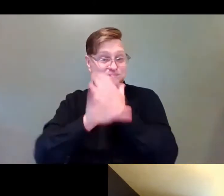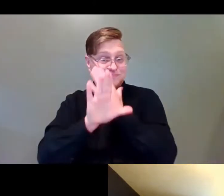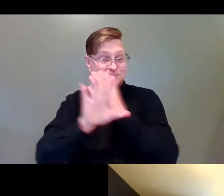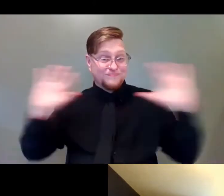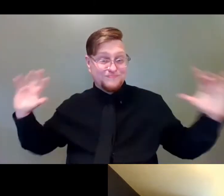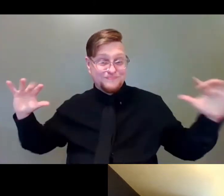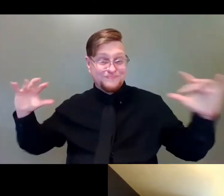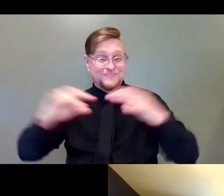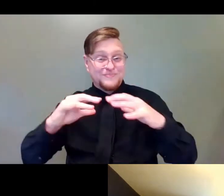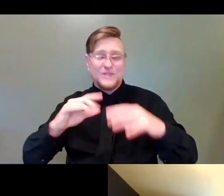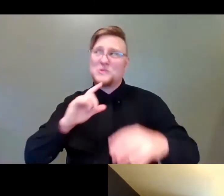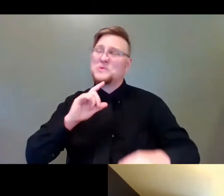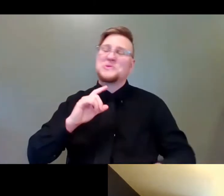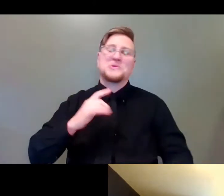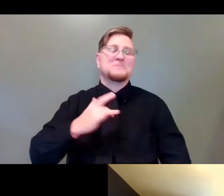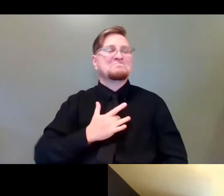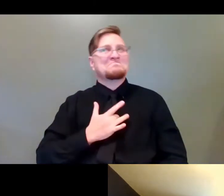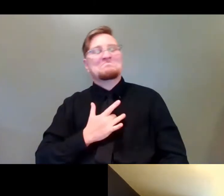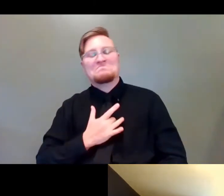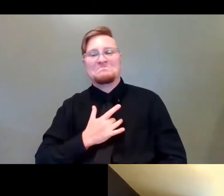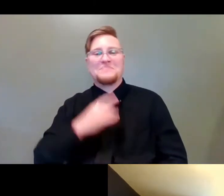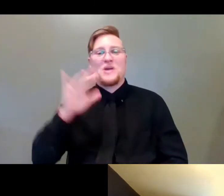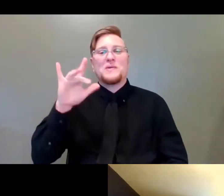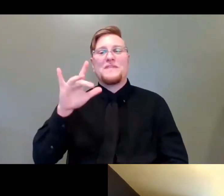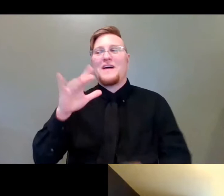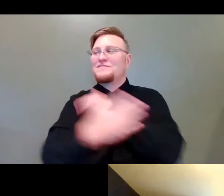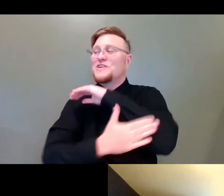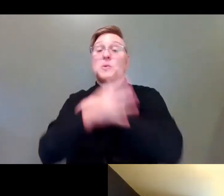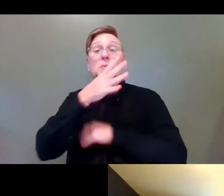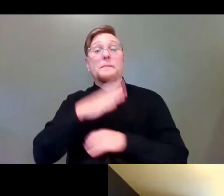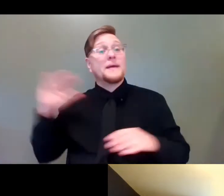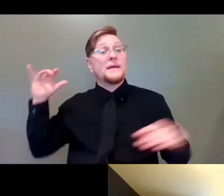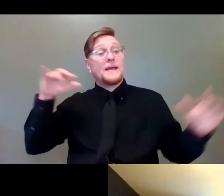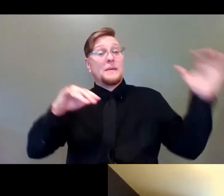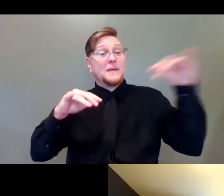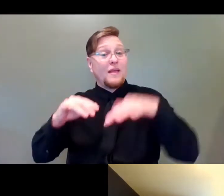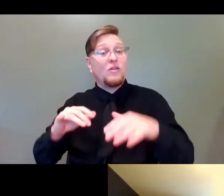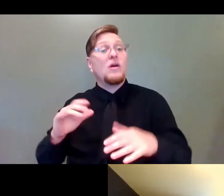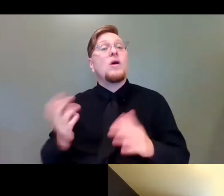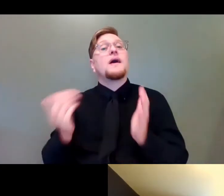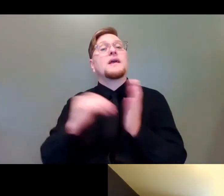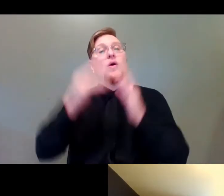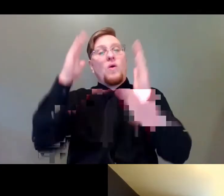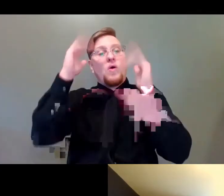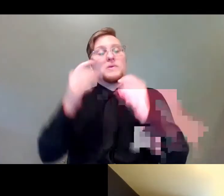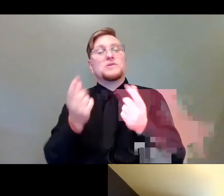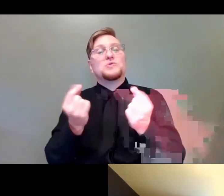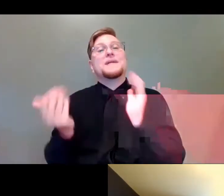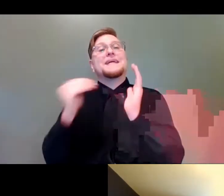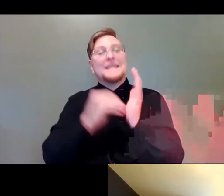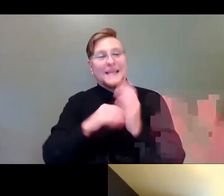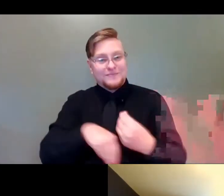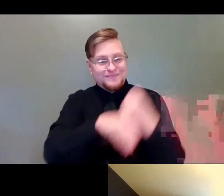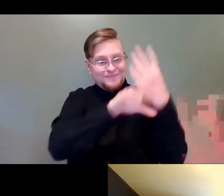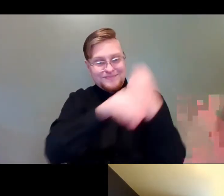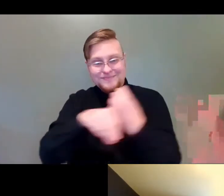from, you know, with, I don't know, 25 countries. And we're hoping in a few weeks to do another call of all our WILD women, going all